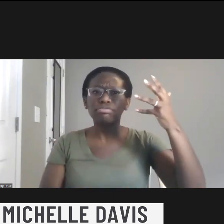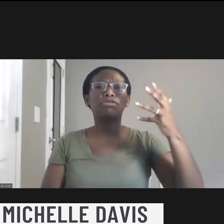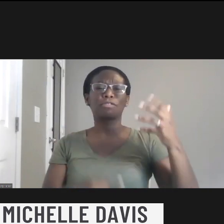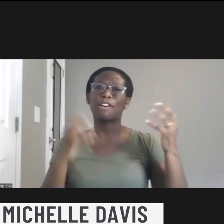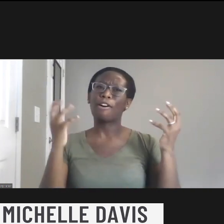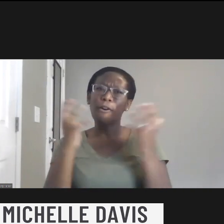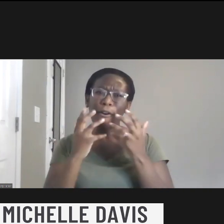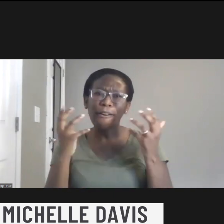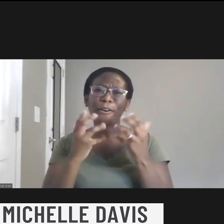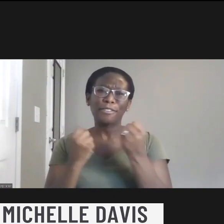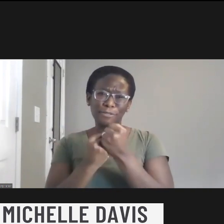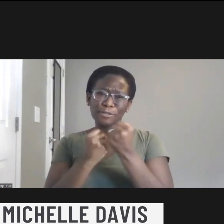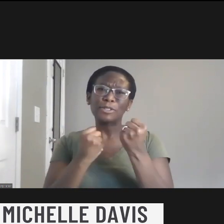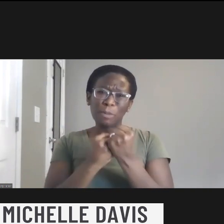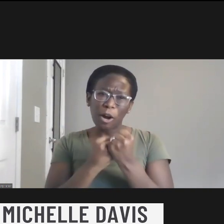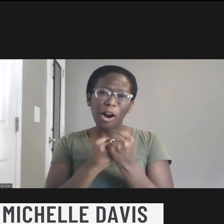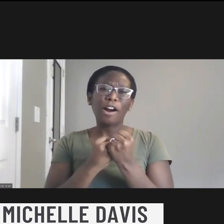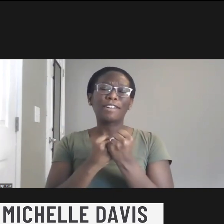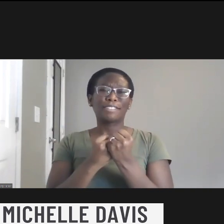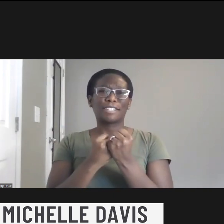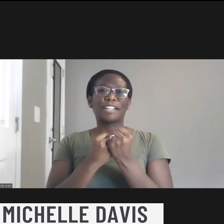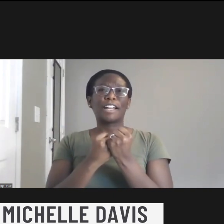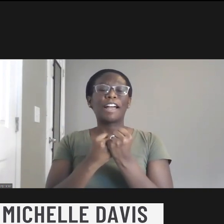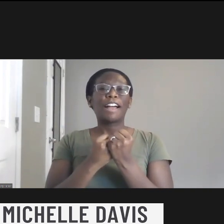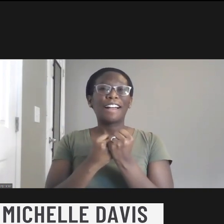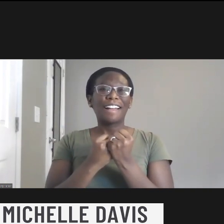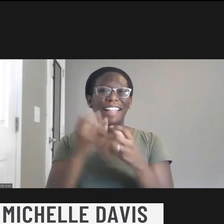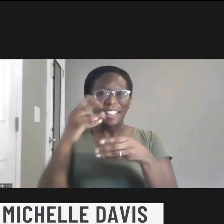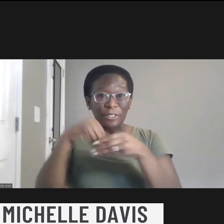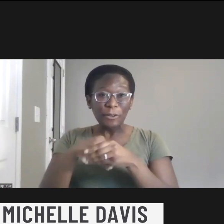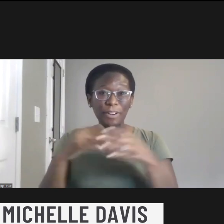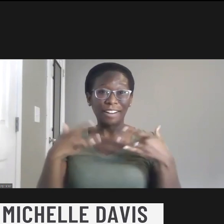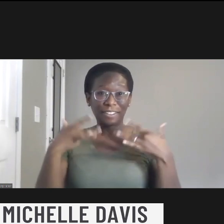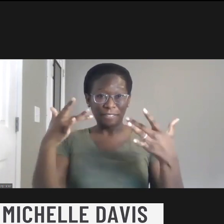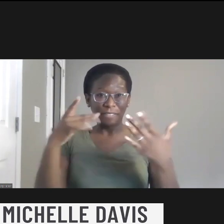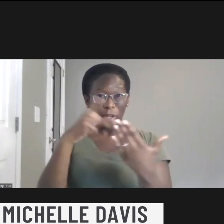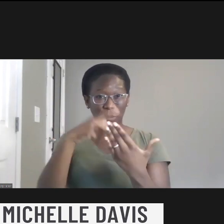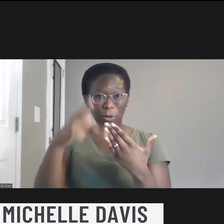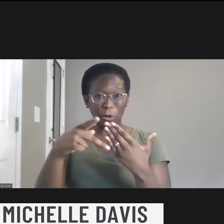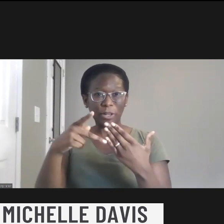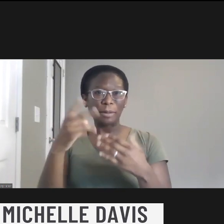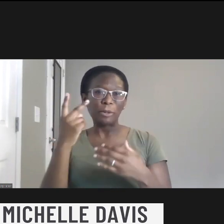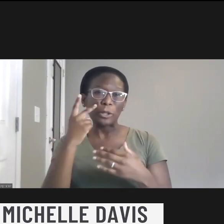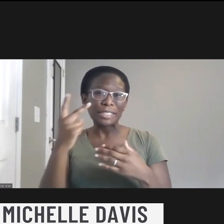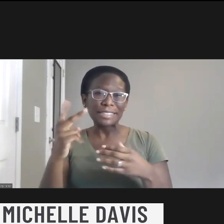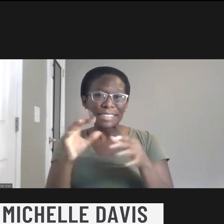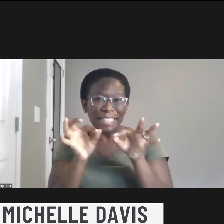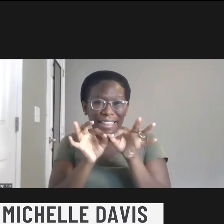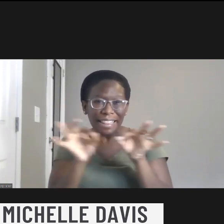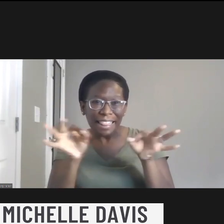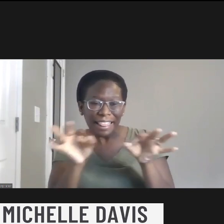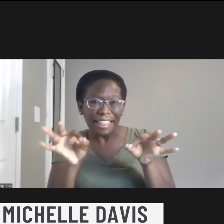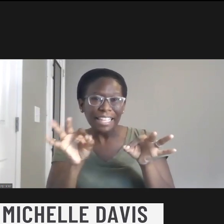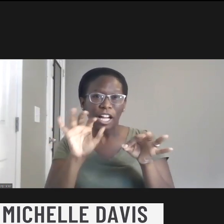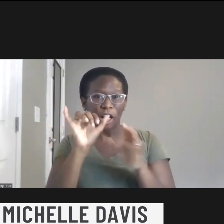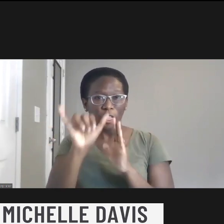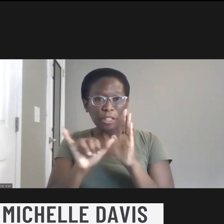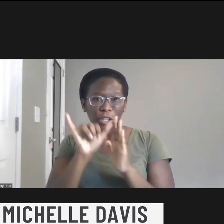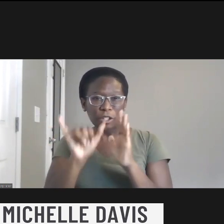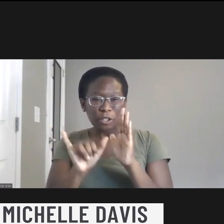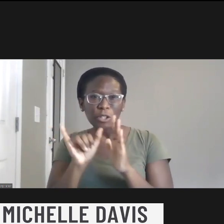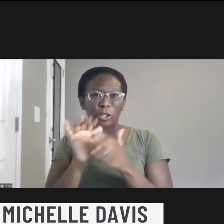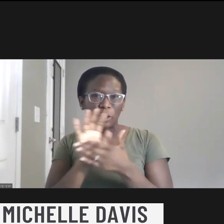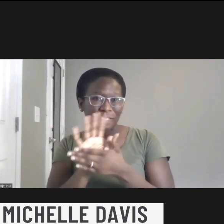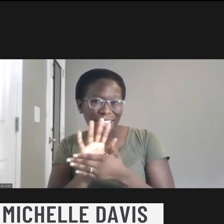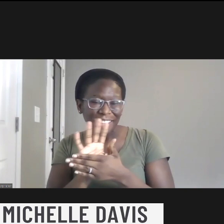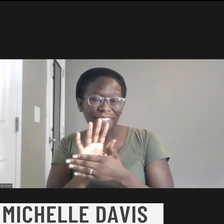sponsors can be found in our event program, which is linked in the YouTube video. And now, it is